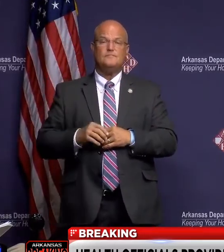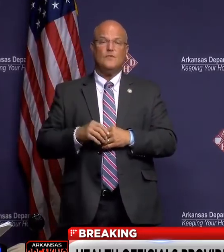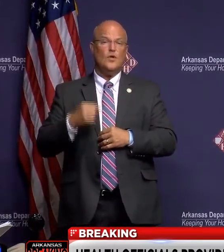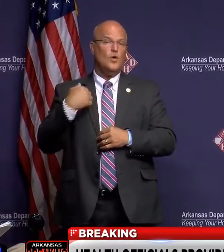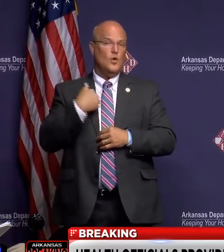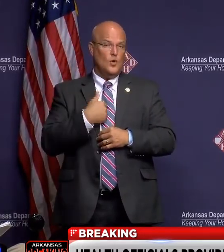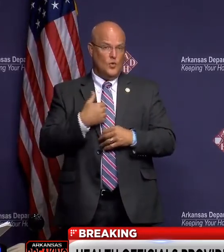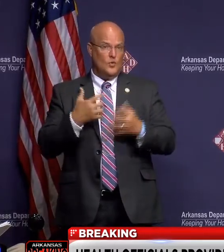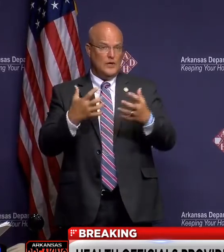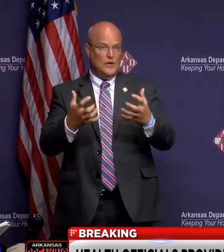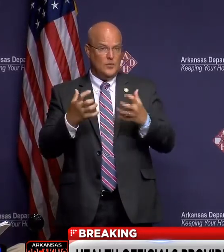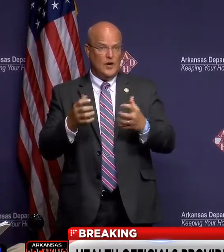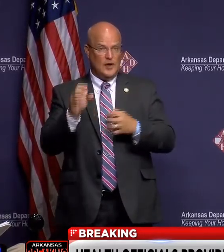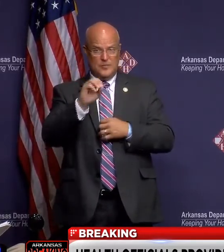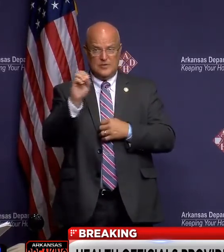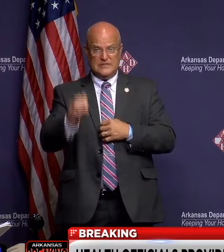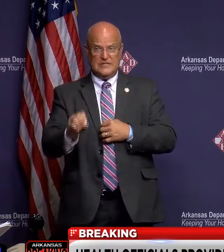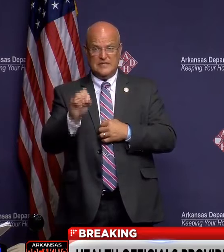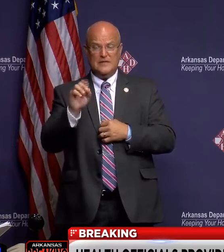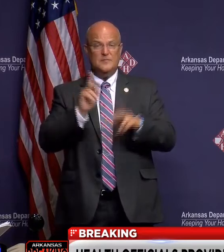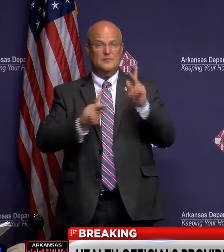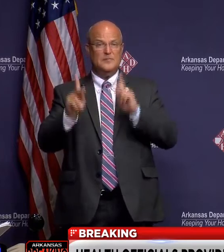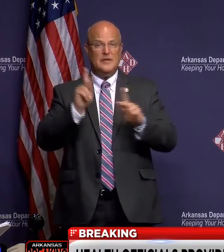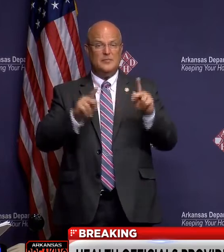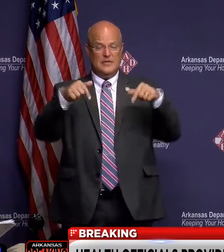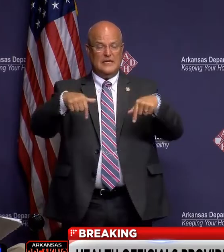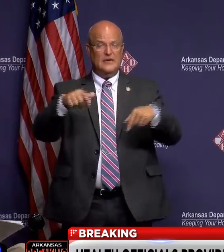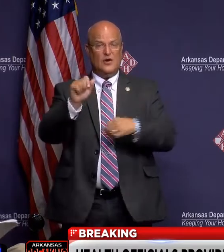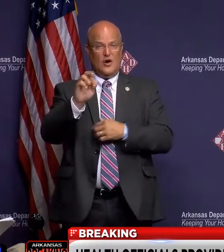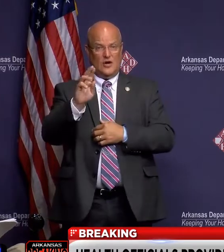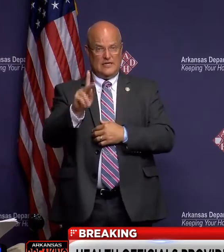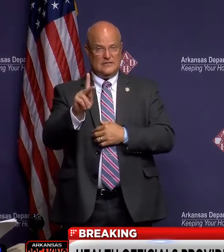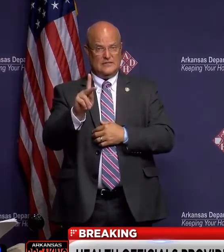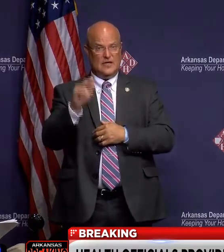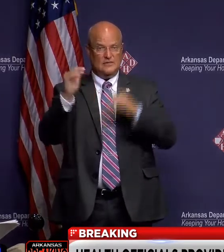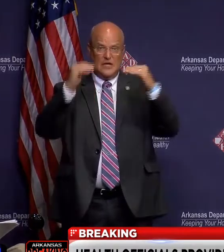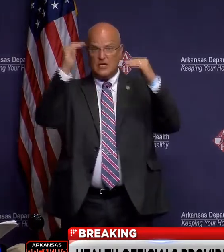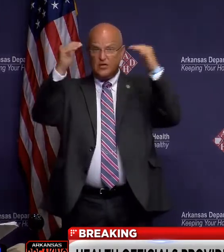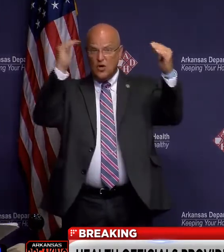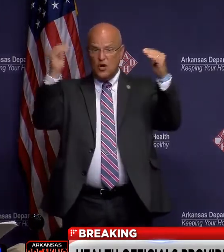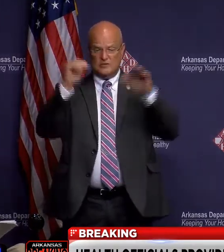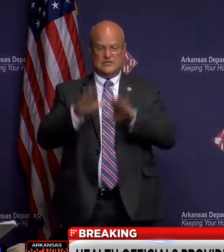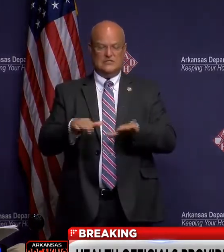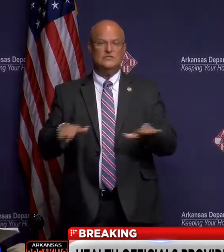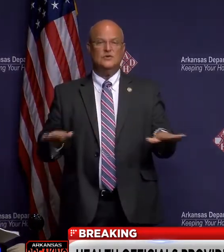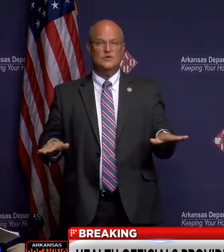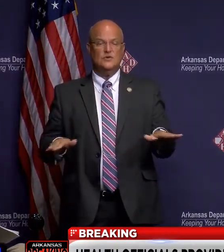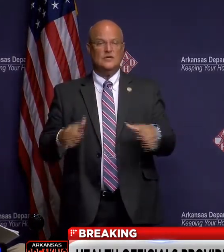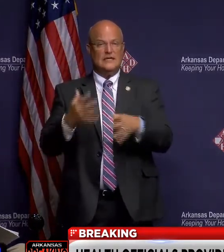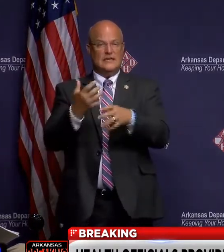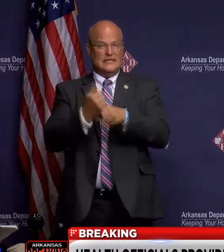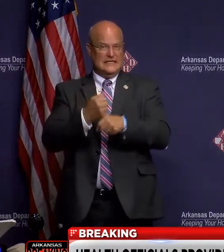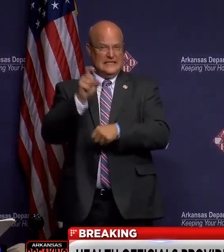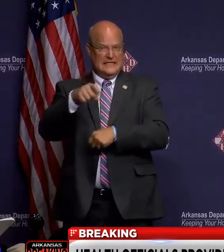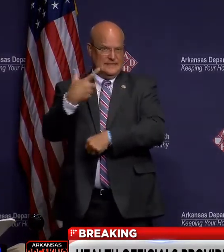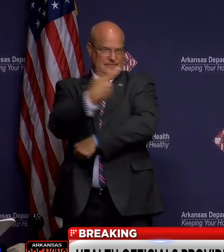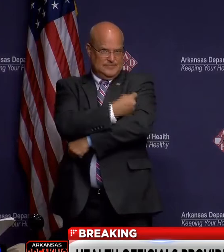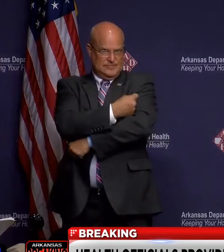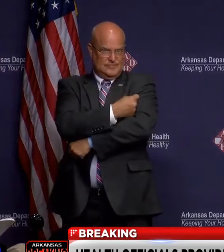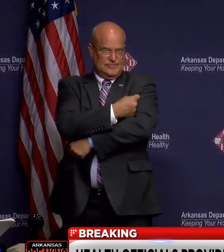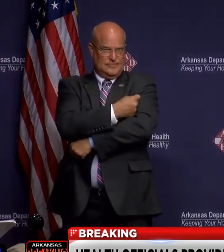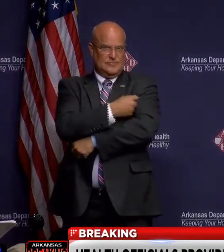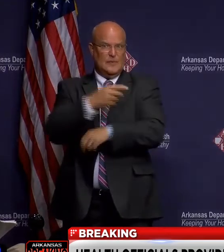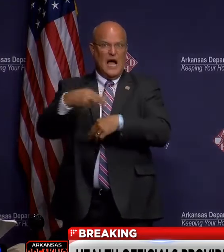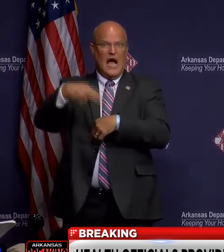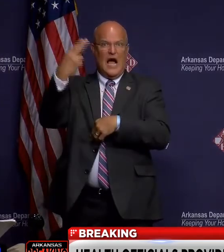We would like for the percentage of Arkansas adults and children who get vaccinated to be